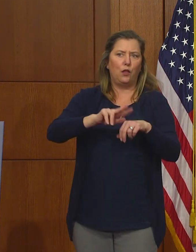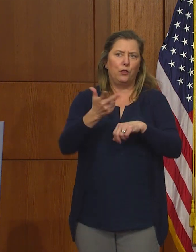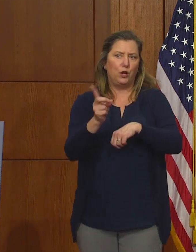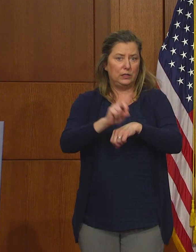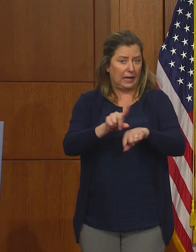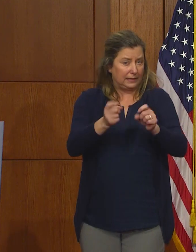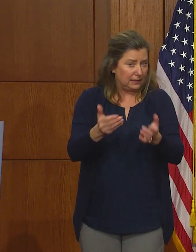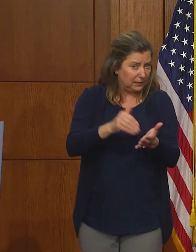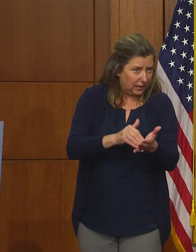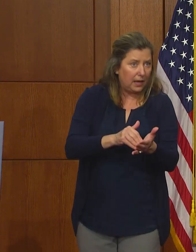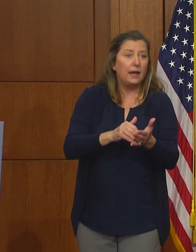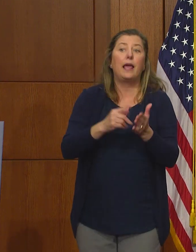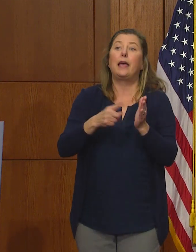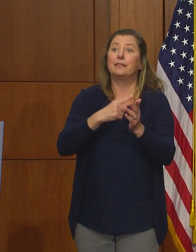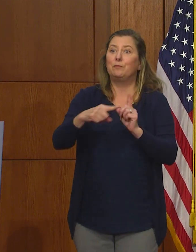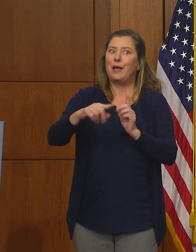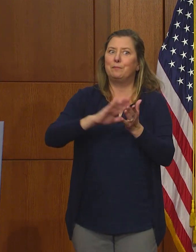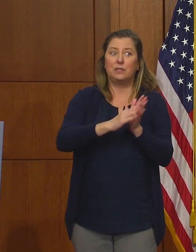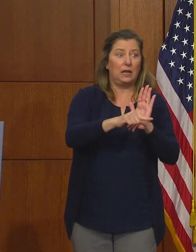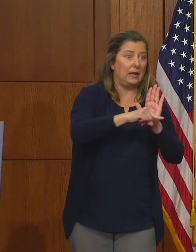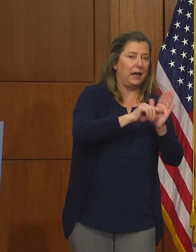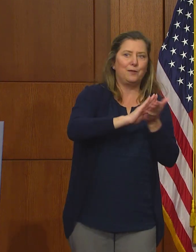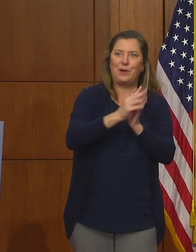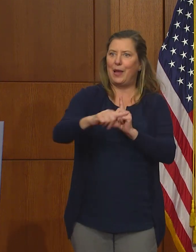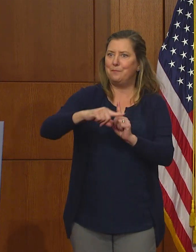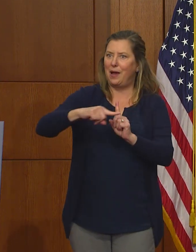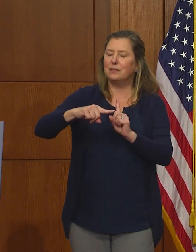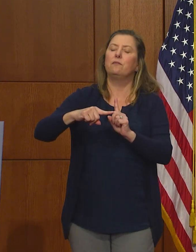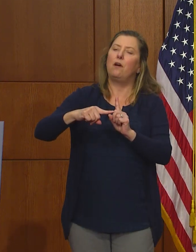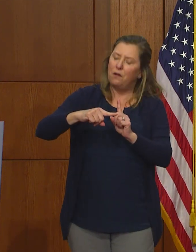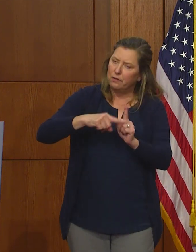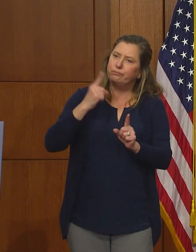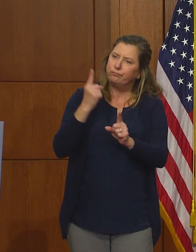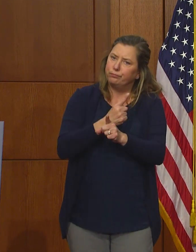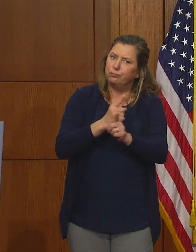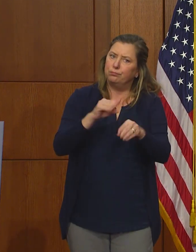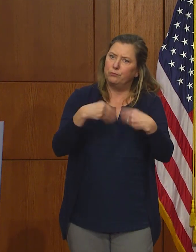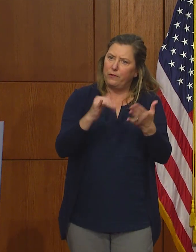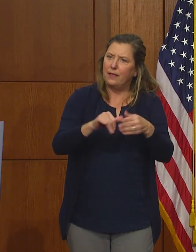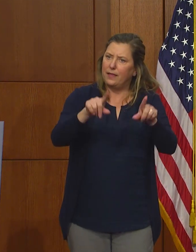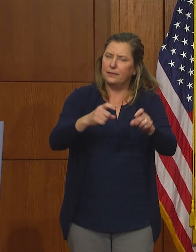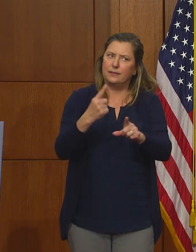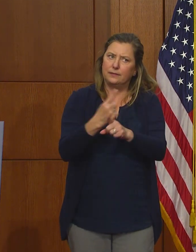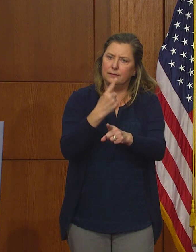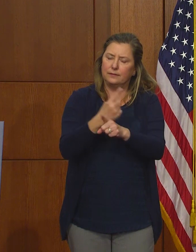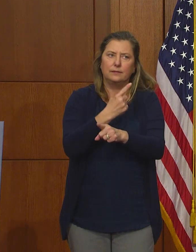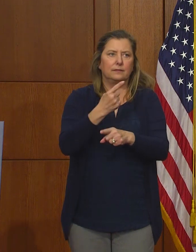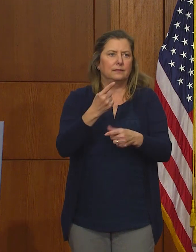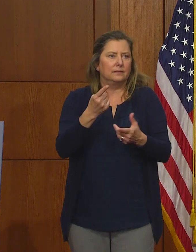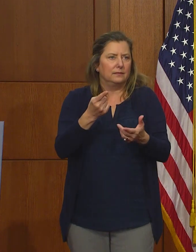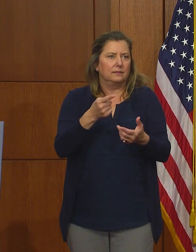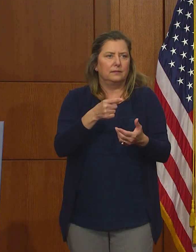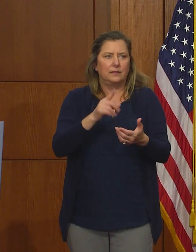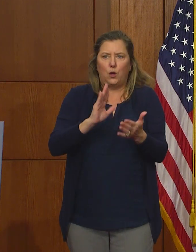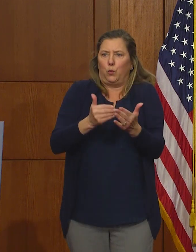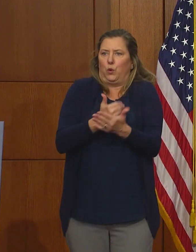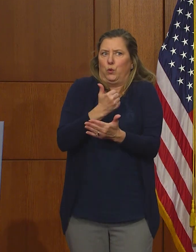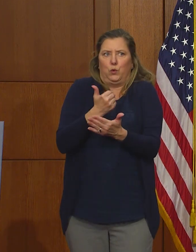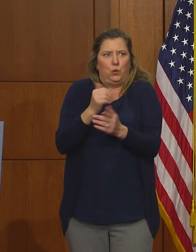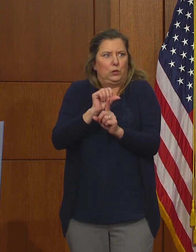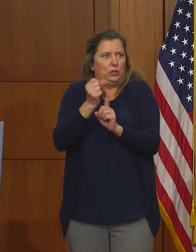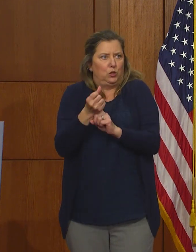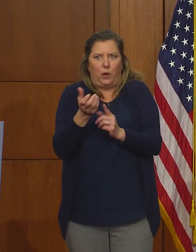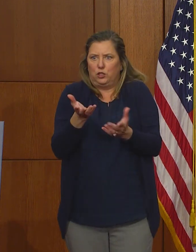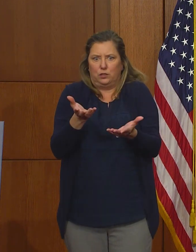3, and some of those were positive. So those were clinically indicated tests there were new clinical